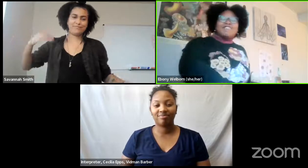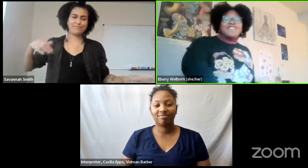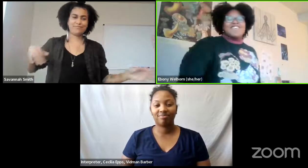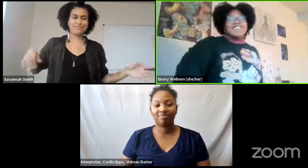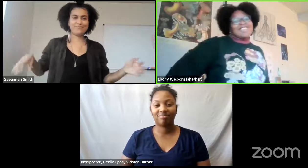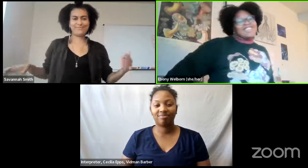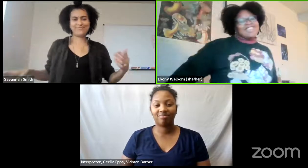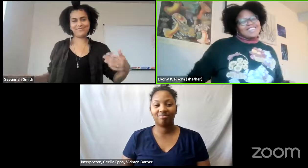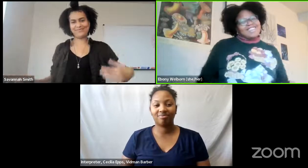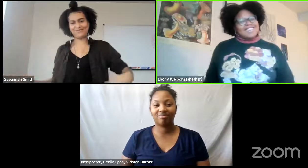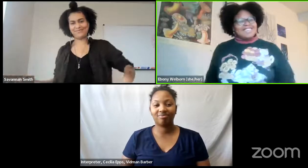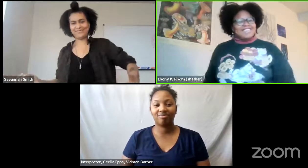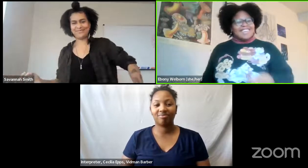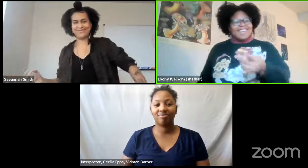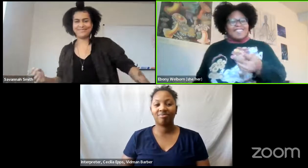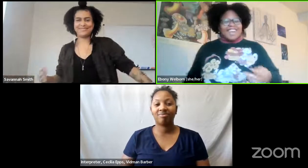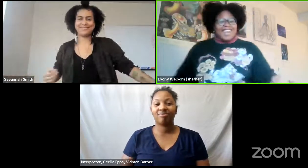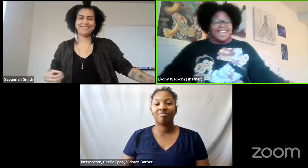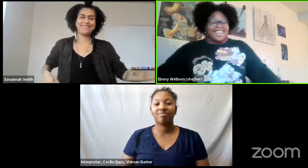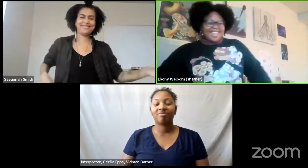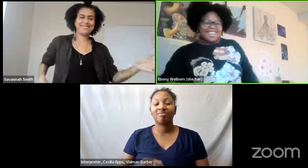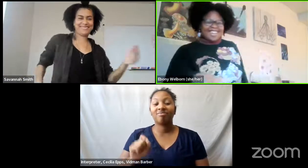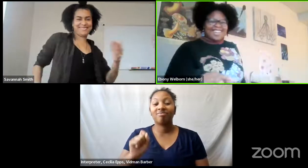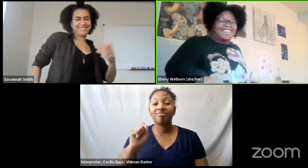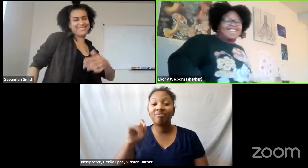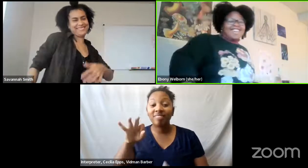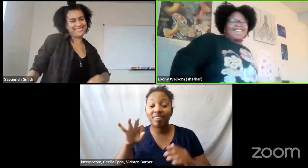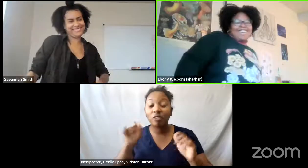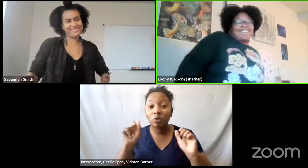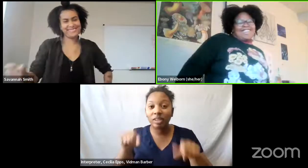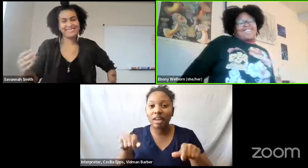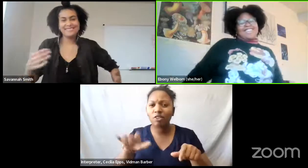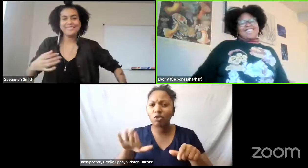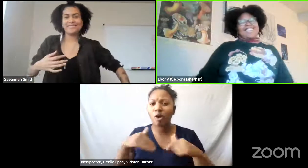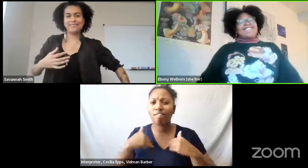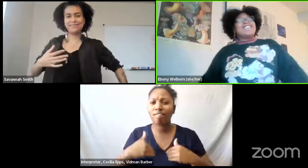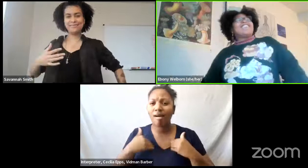go ahead and move those lungs. You're doing it anyway.